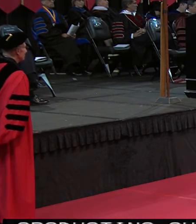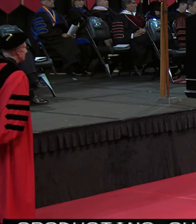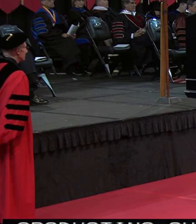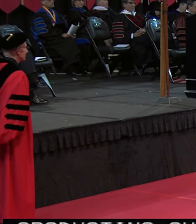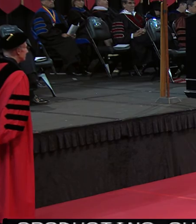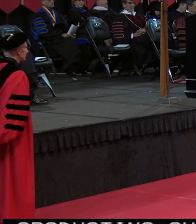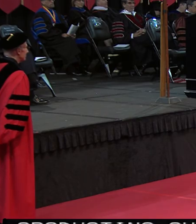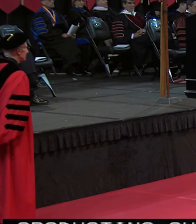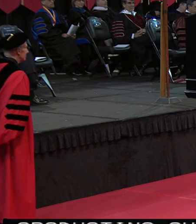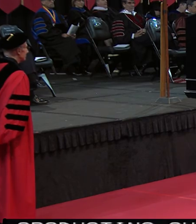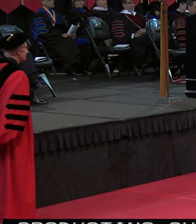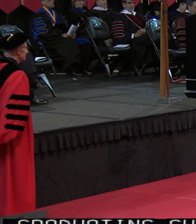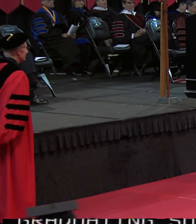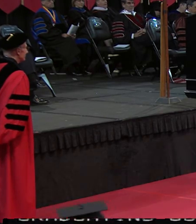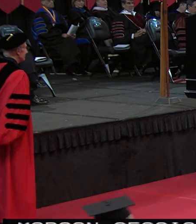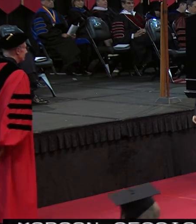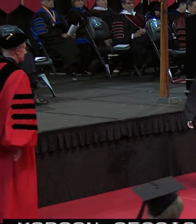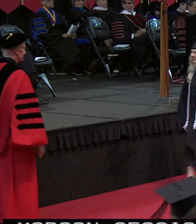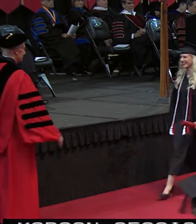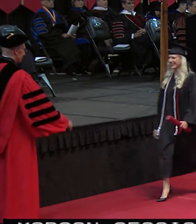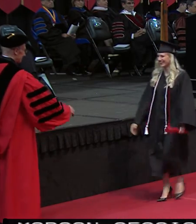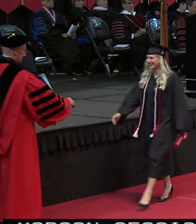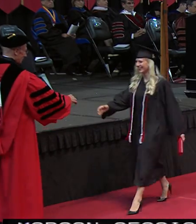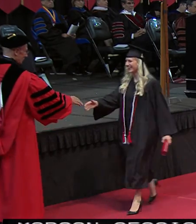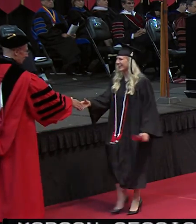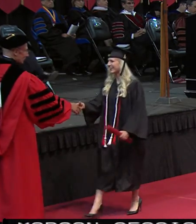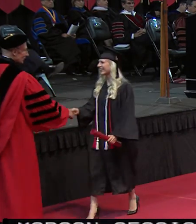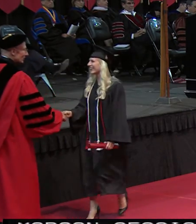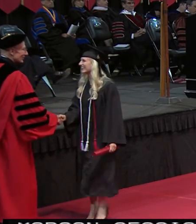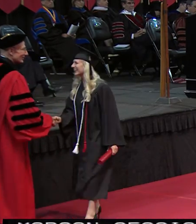Dion Renee Tatum.